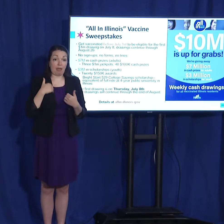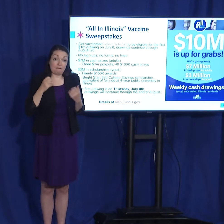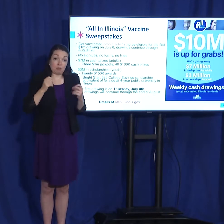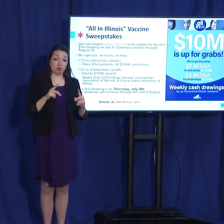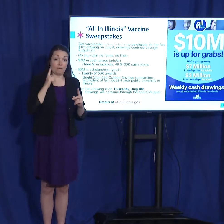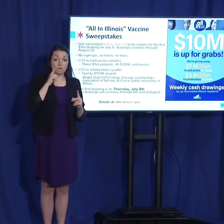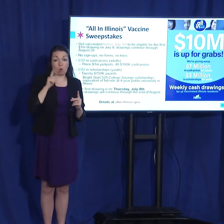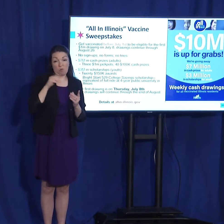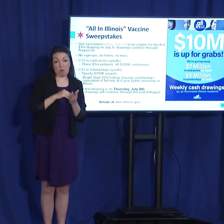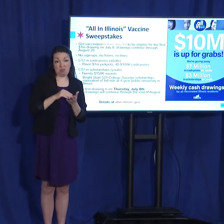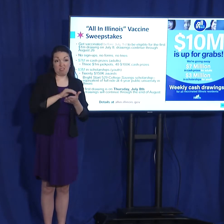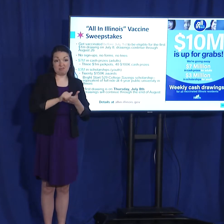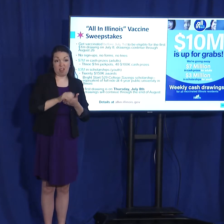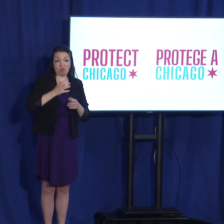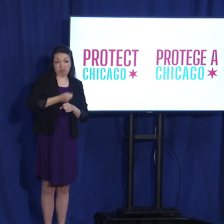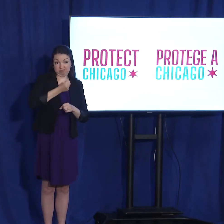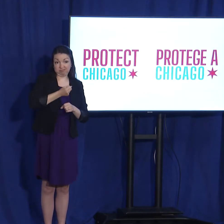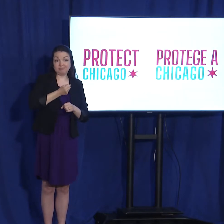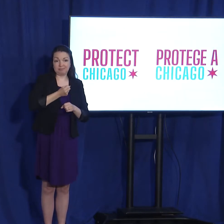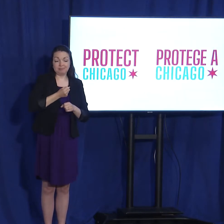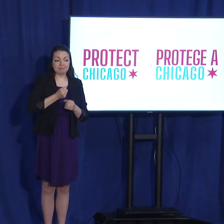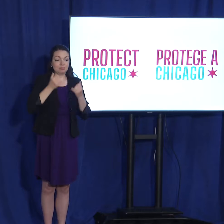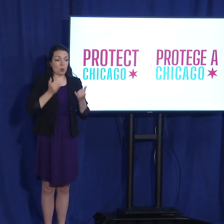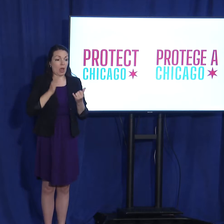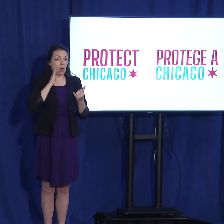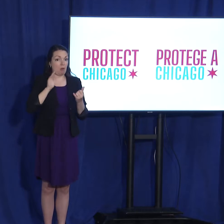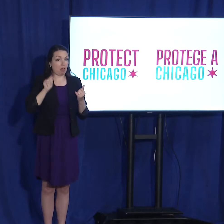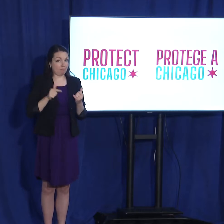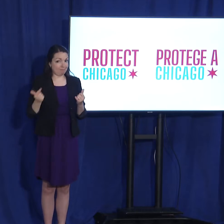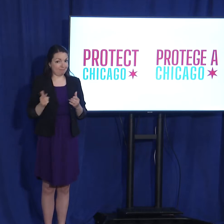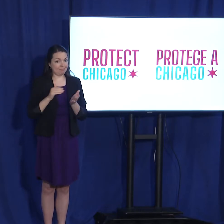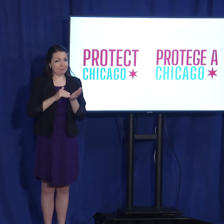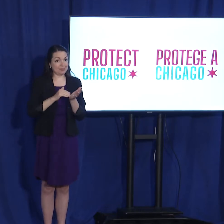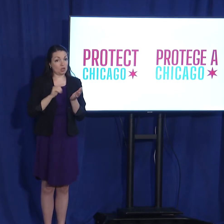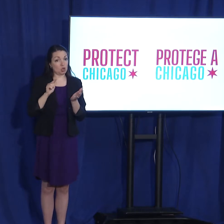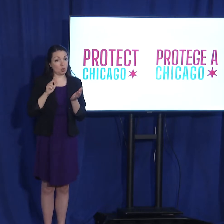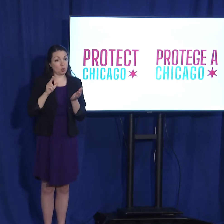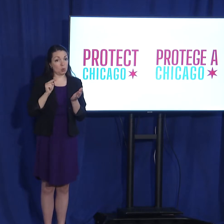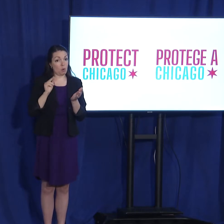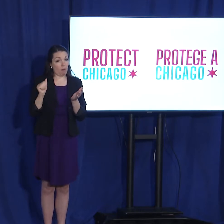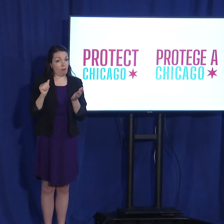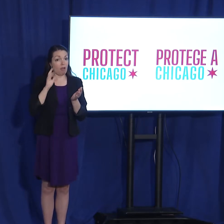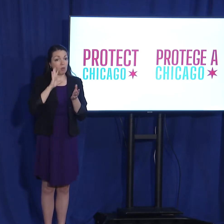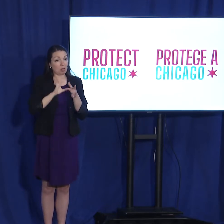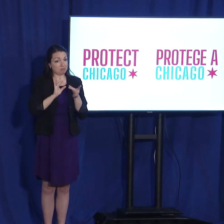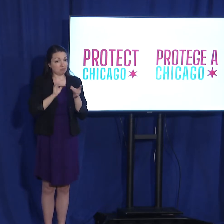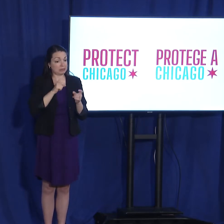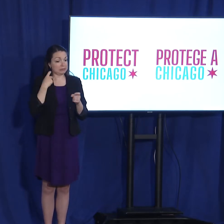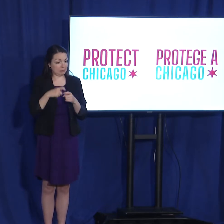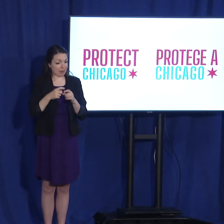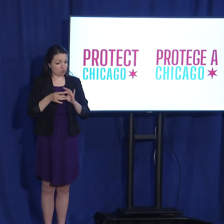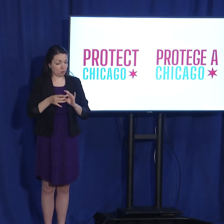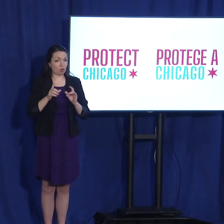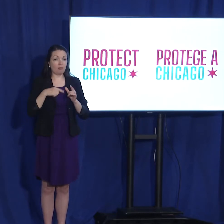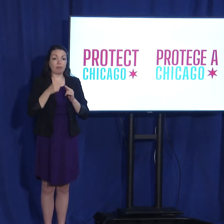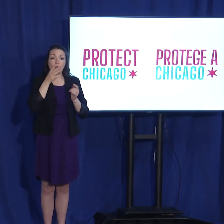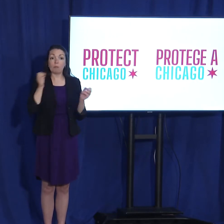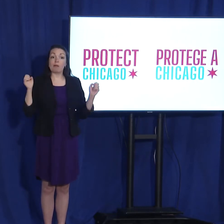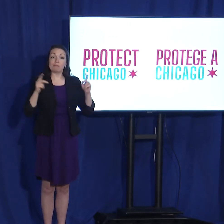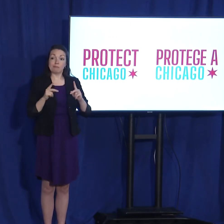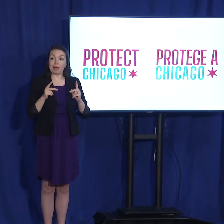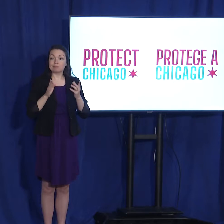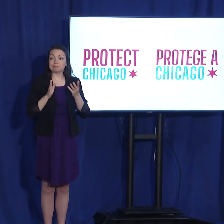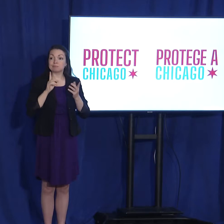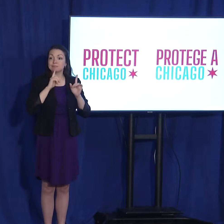example. So with that, I will bring up Dr. Luna, who will provide some remarks in Spanish, and then we will come back and take